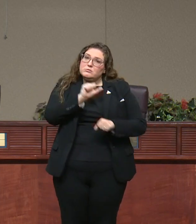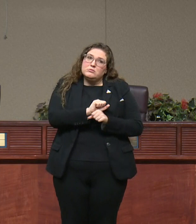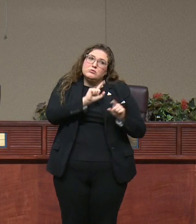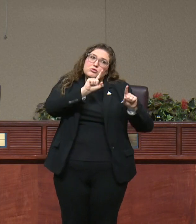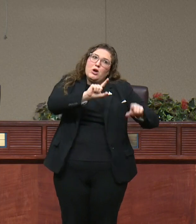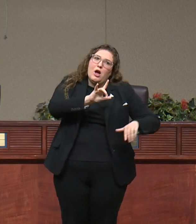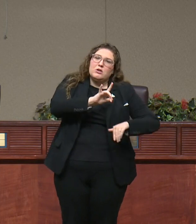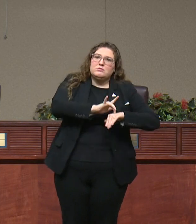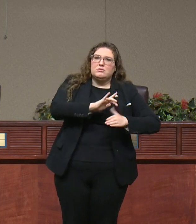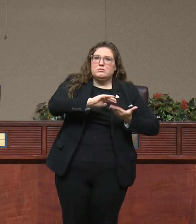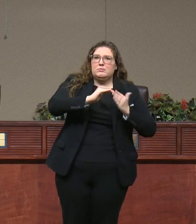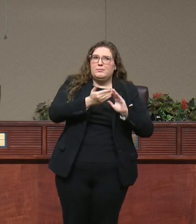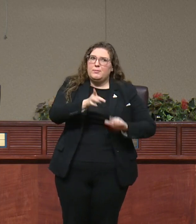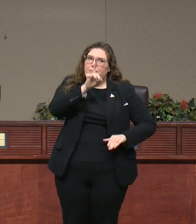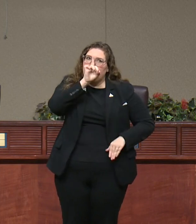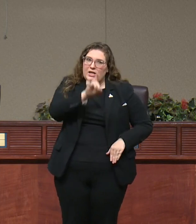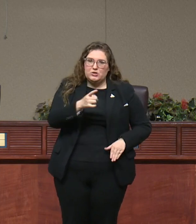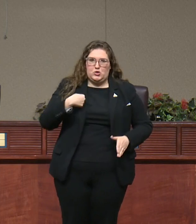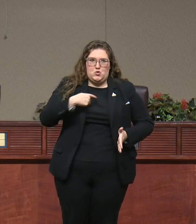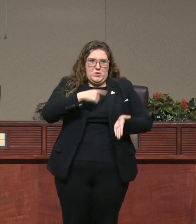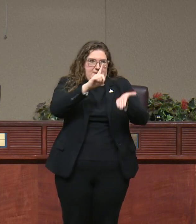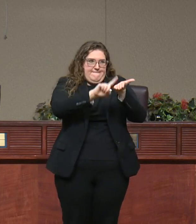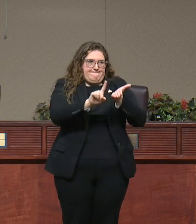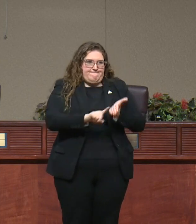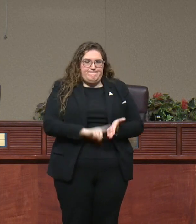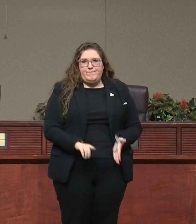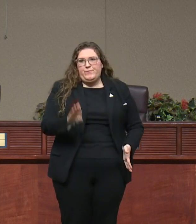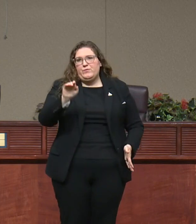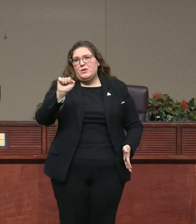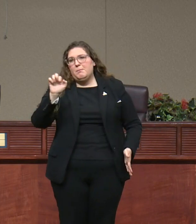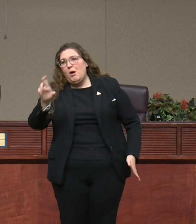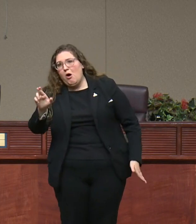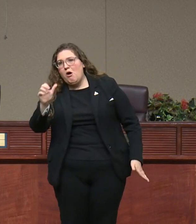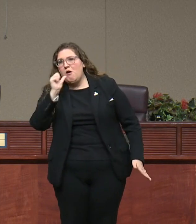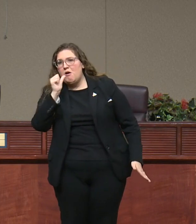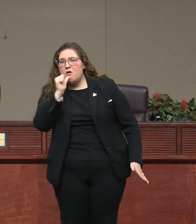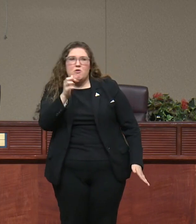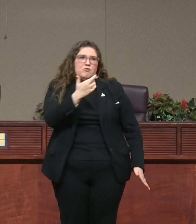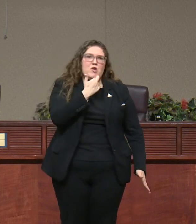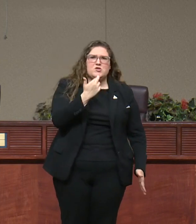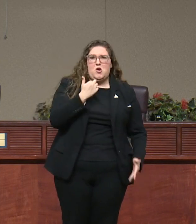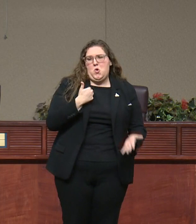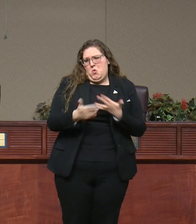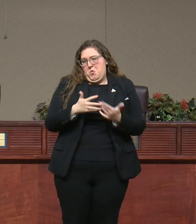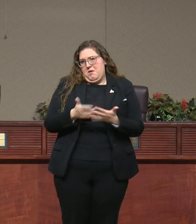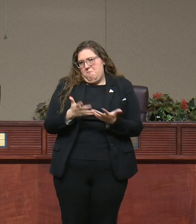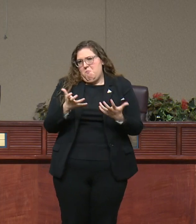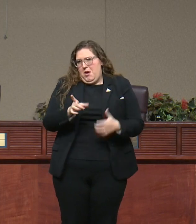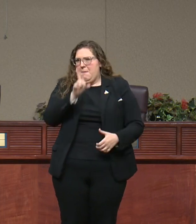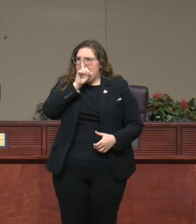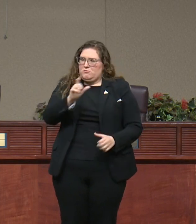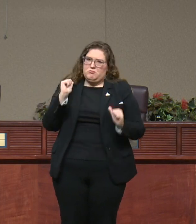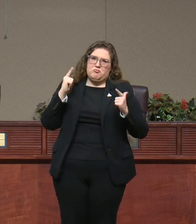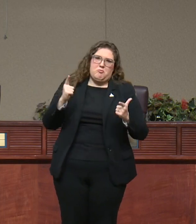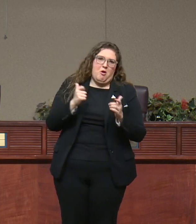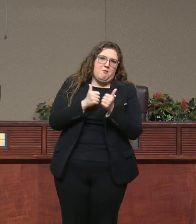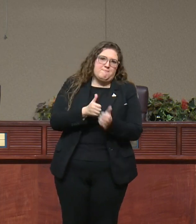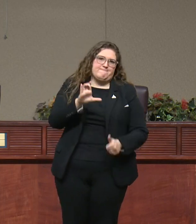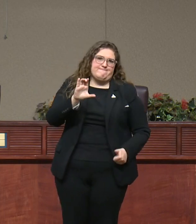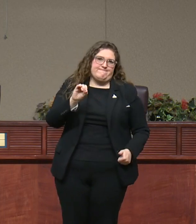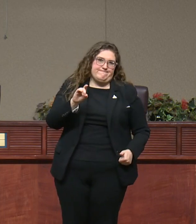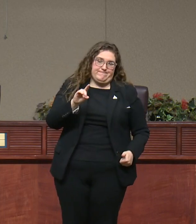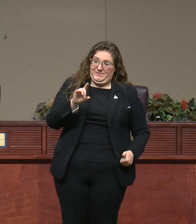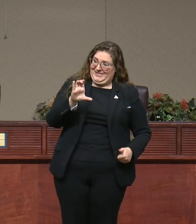doing the enforcement and the inspections when we truly need to be there. And sometimes, I can tell you from my